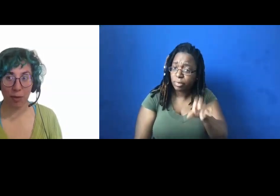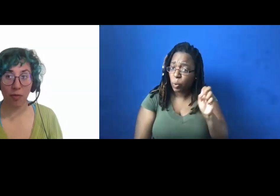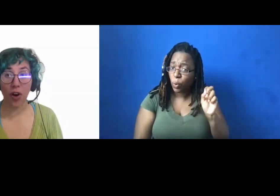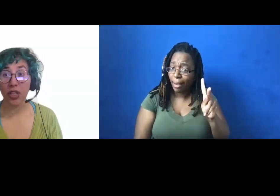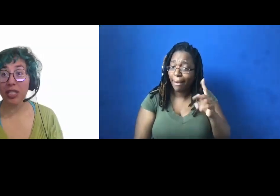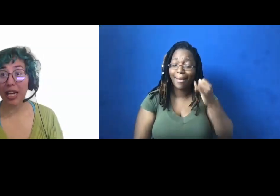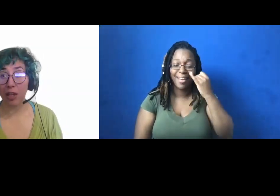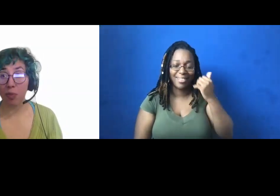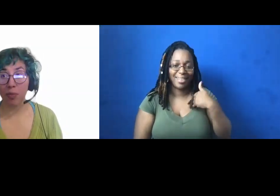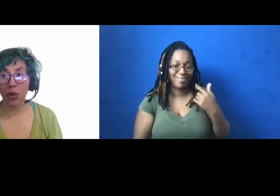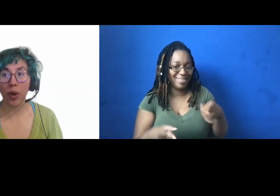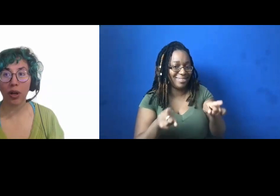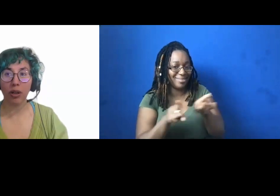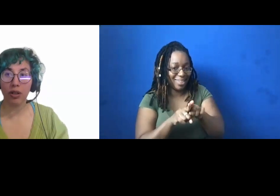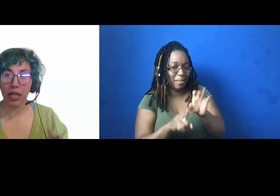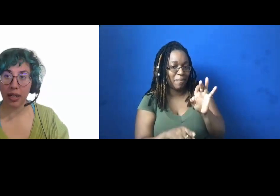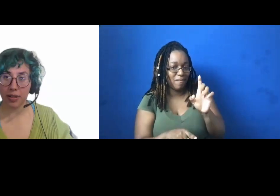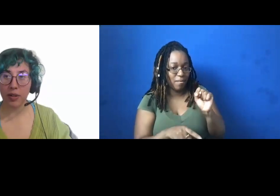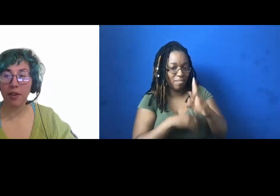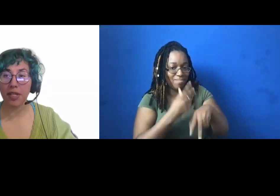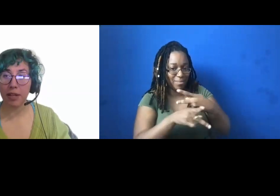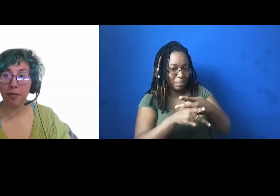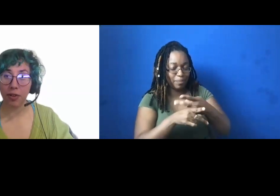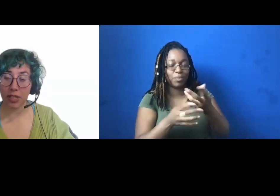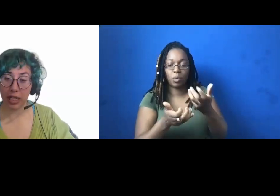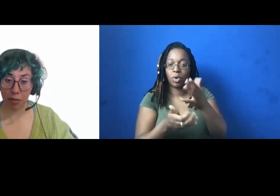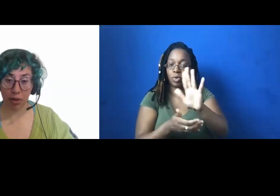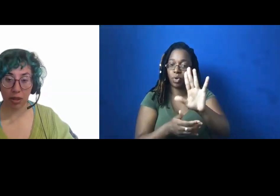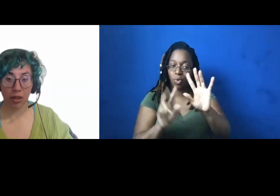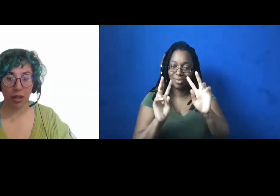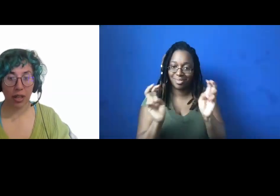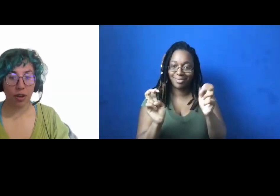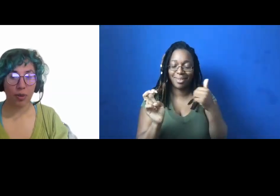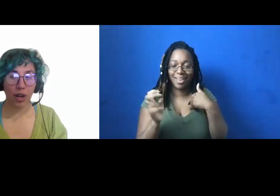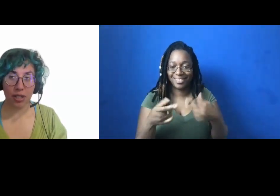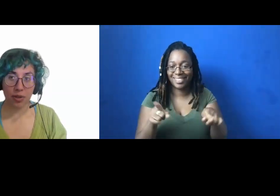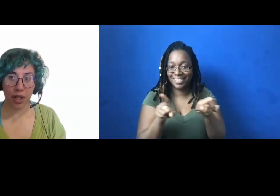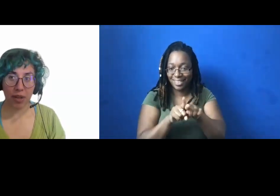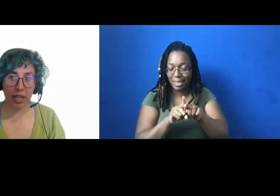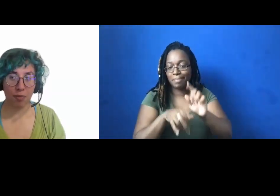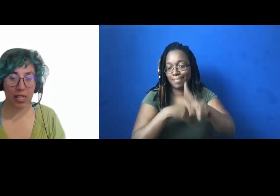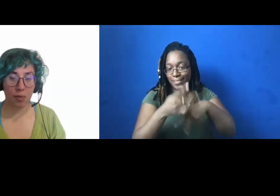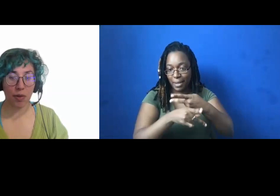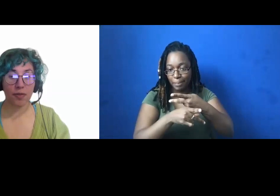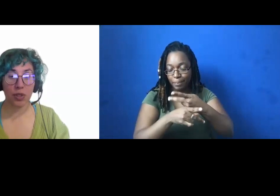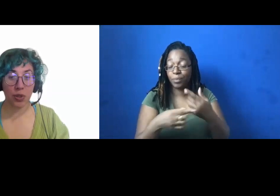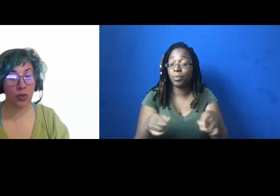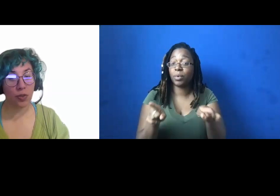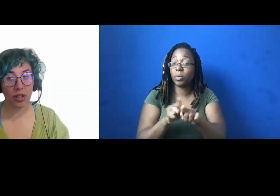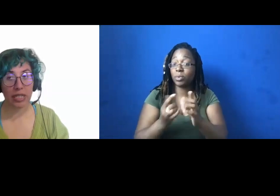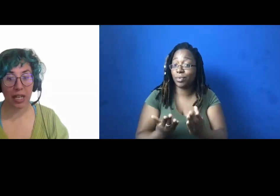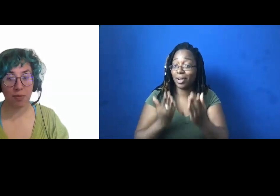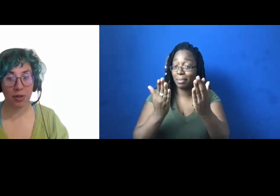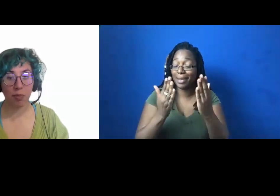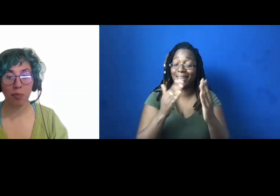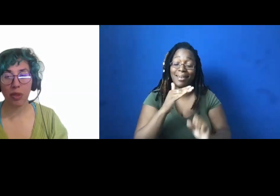the same font type. You want all your titles to have the same font type. We also recommend a maximum of 2